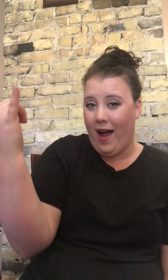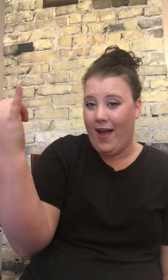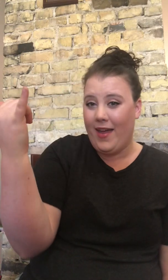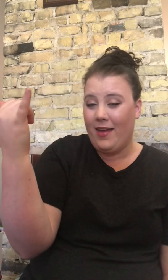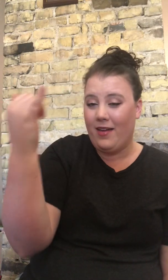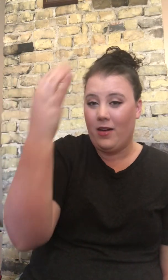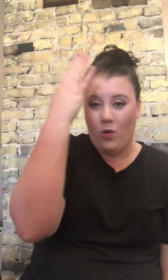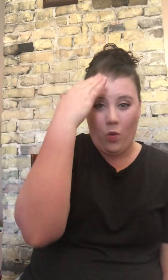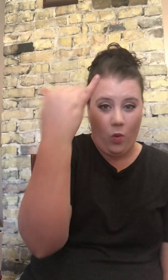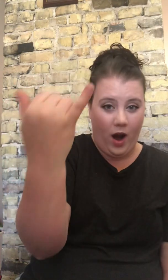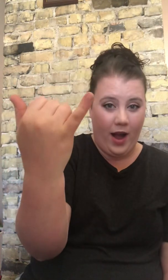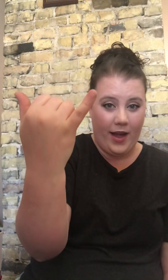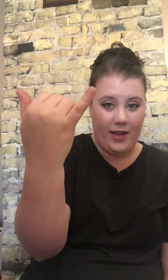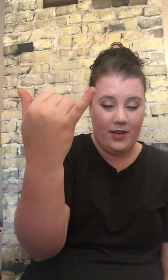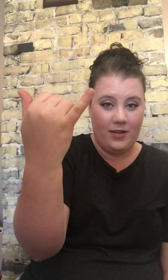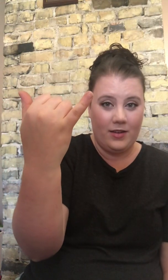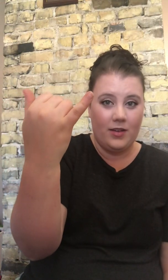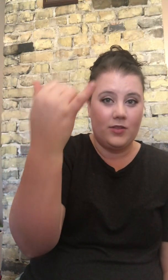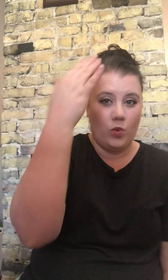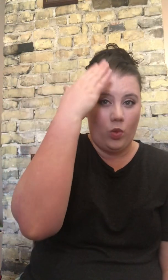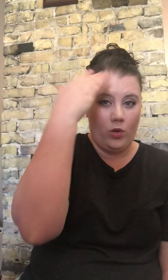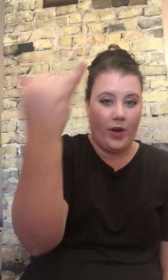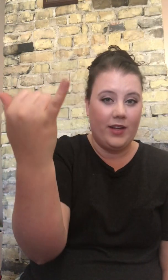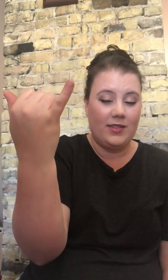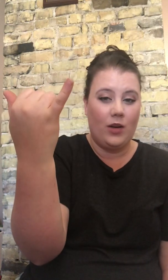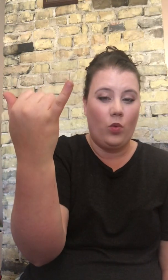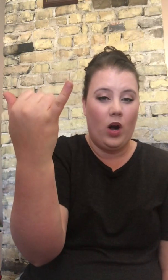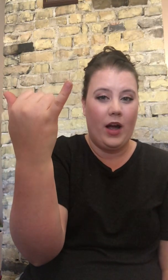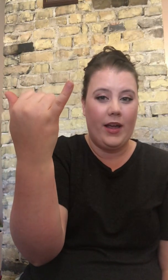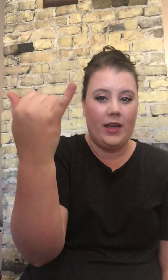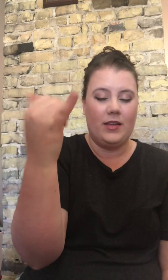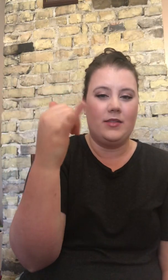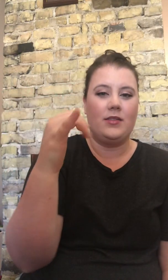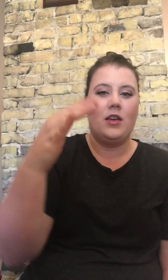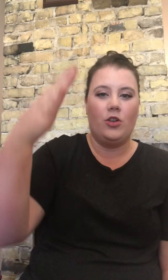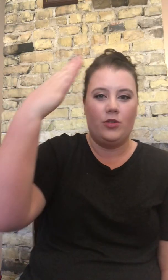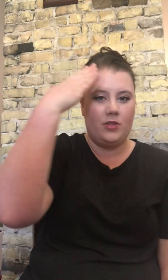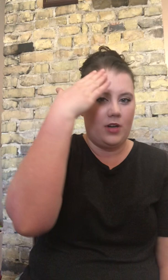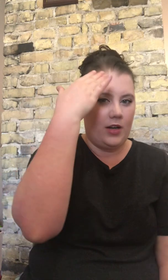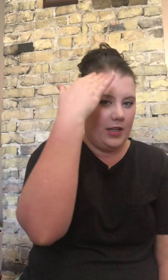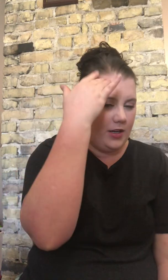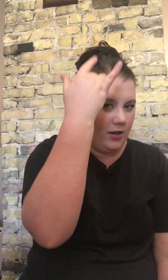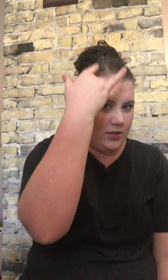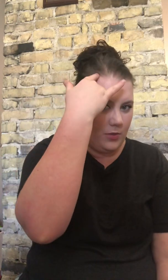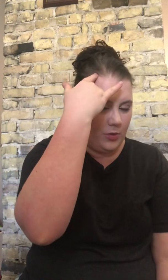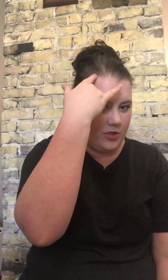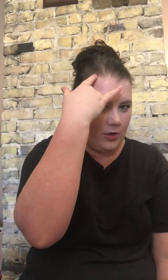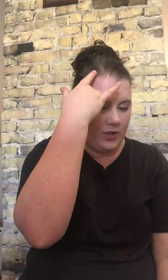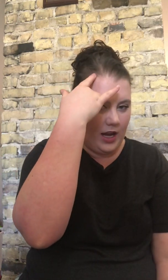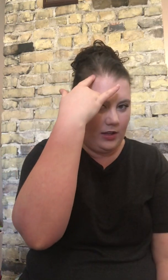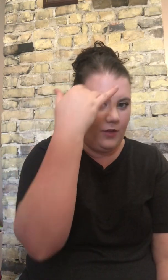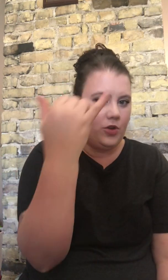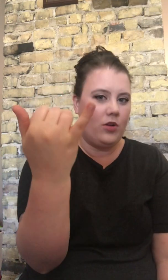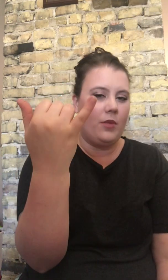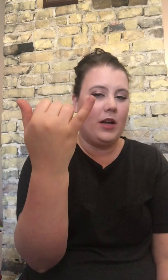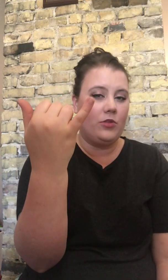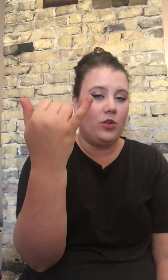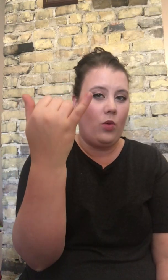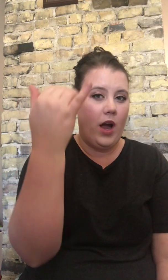why. So one way to sign why is you start here. Some people start with the I love you and come down to the Y. Some